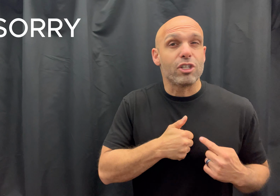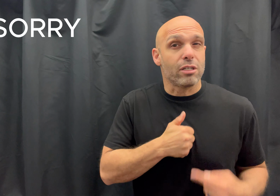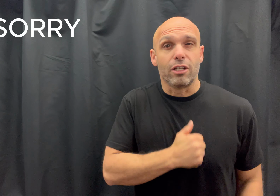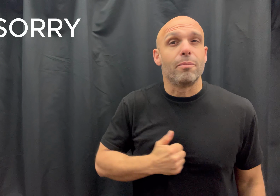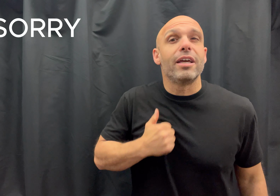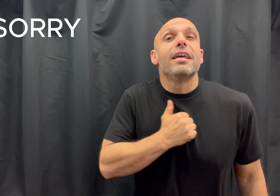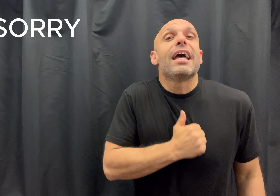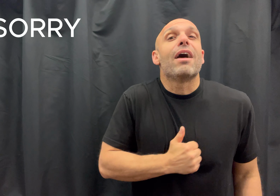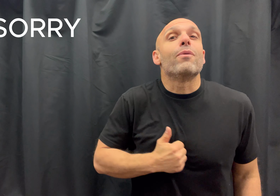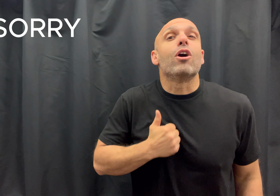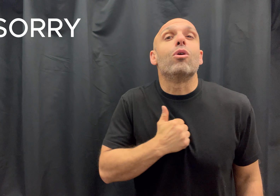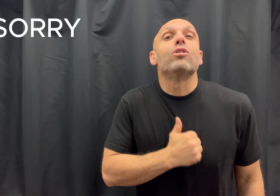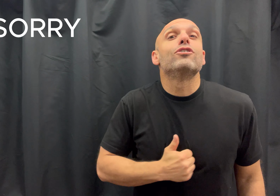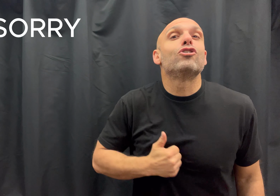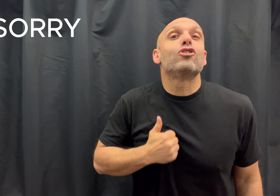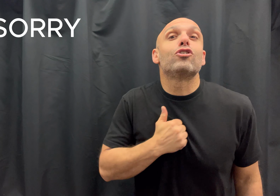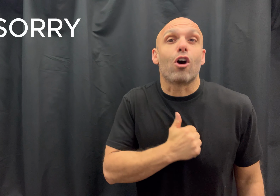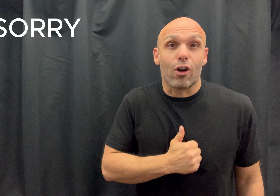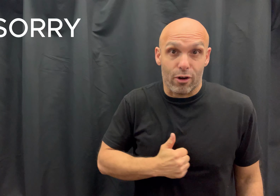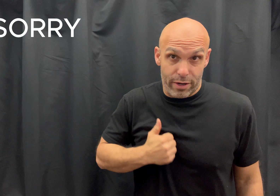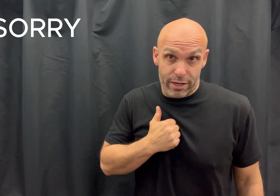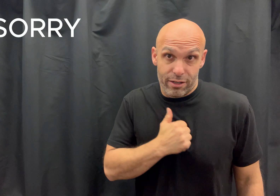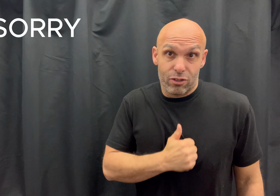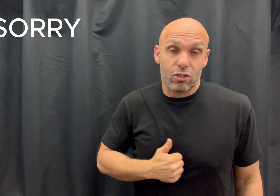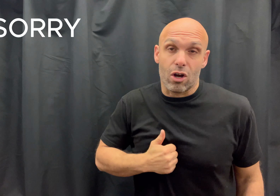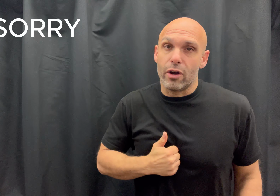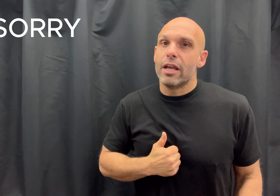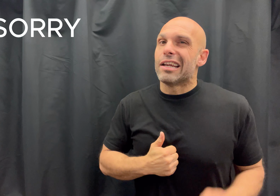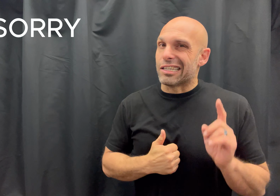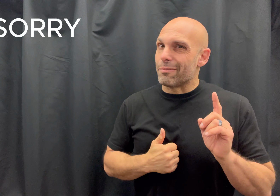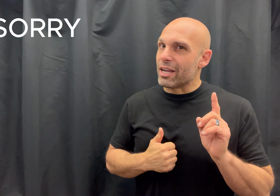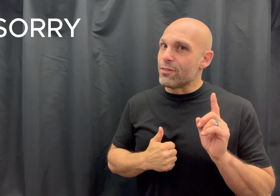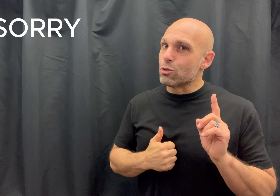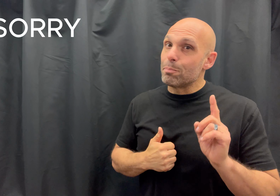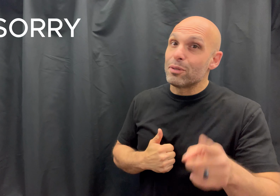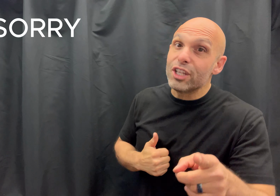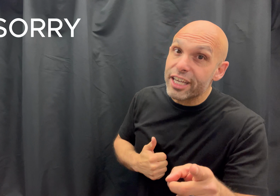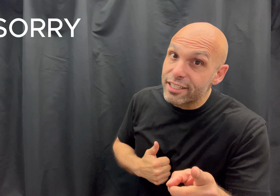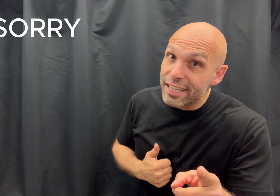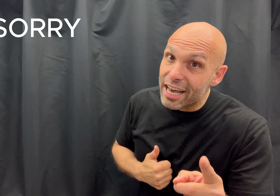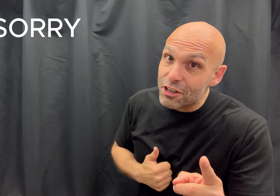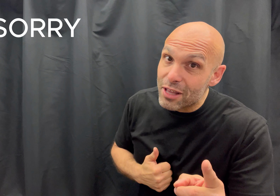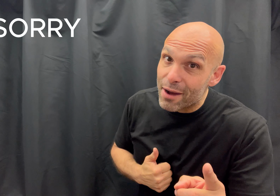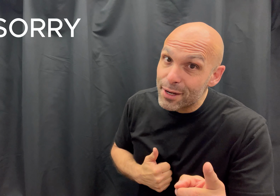little bit, and we go sorry, sorry. Not to be confused with please. How do you do that one?